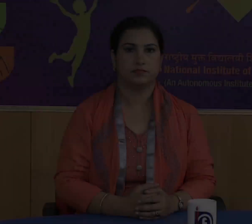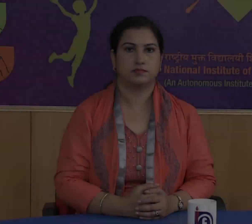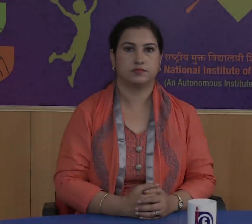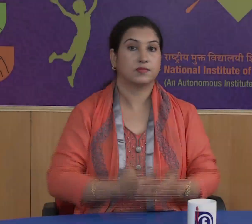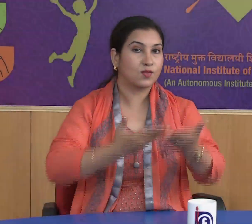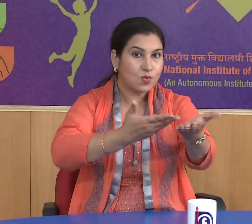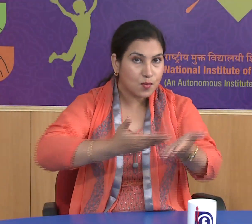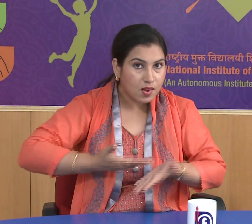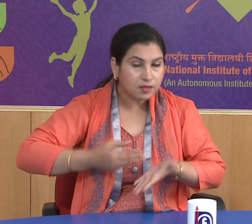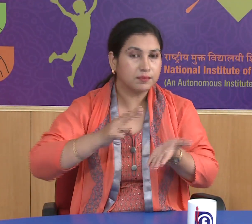Welcome to NIOS.